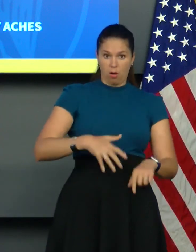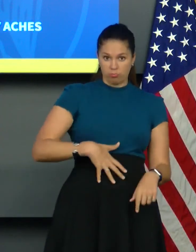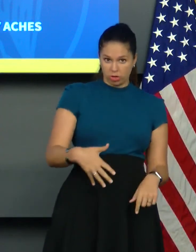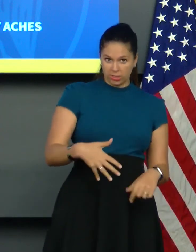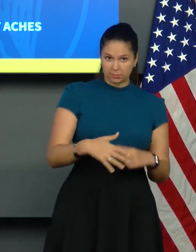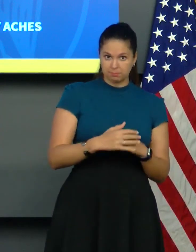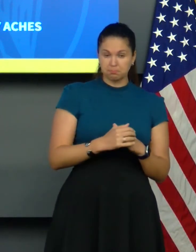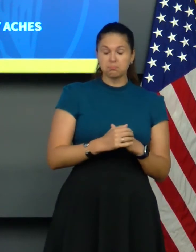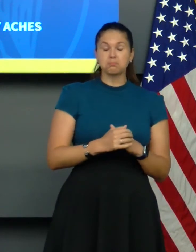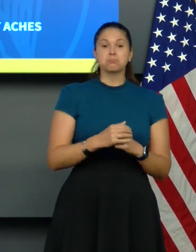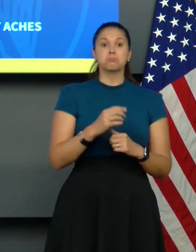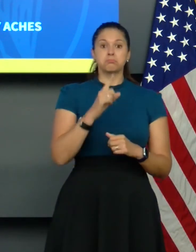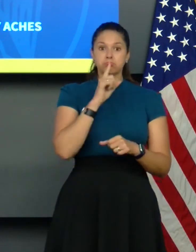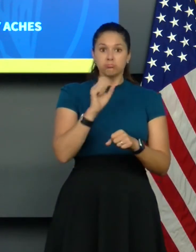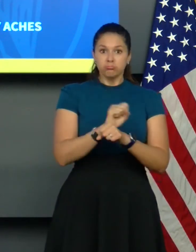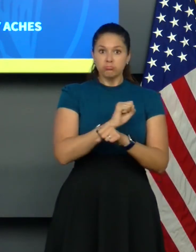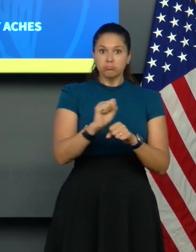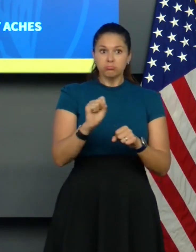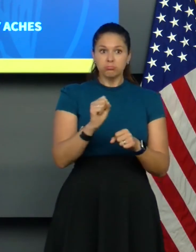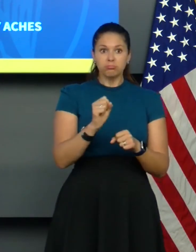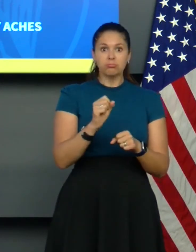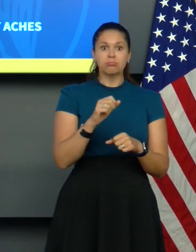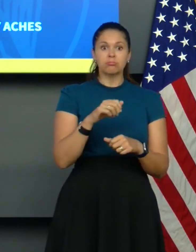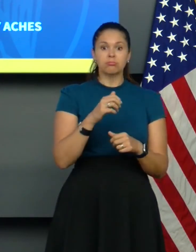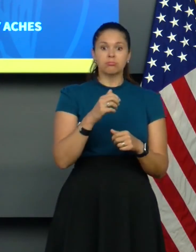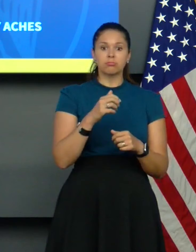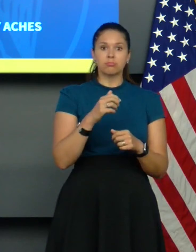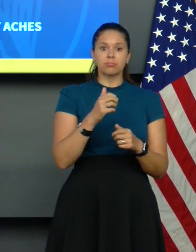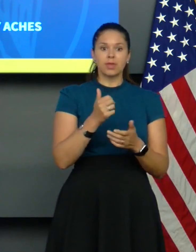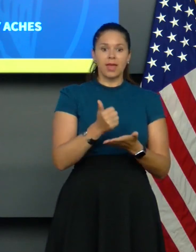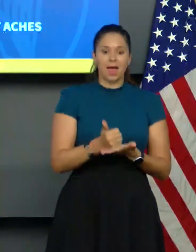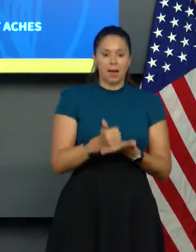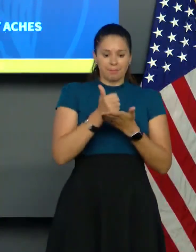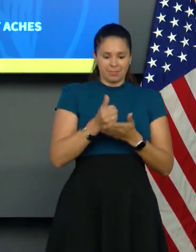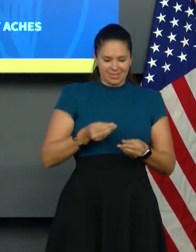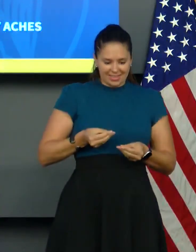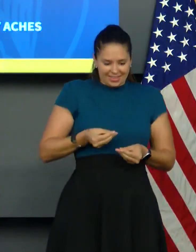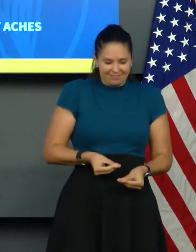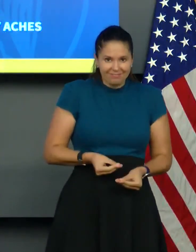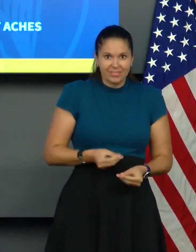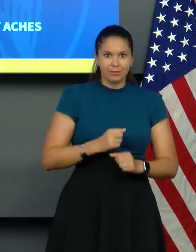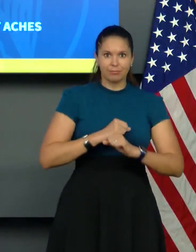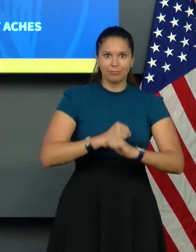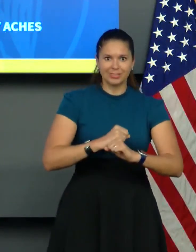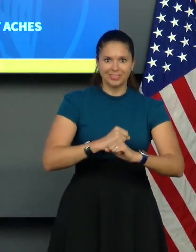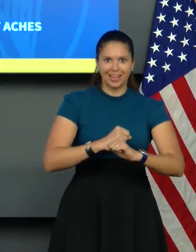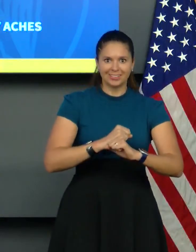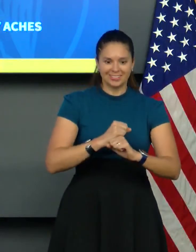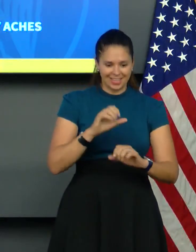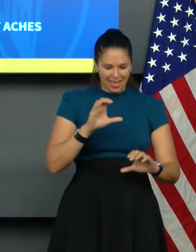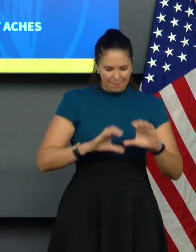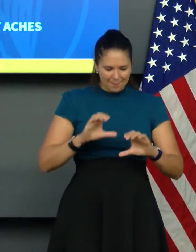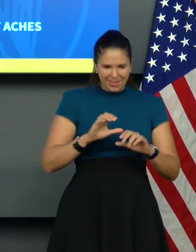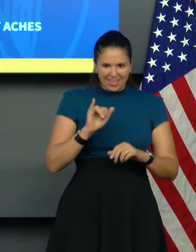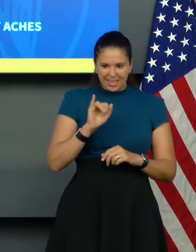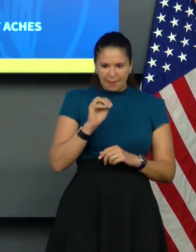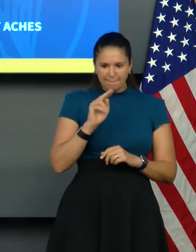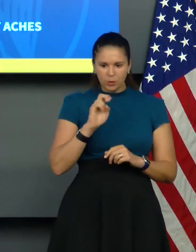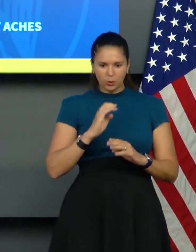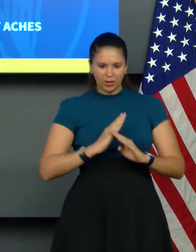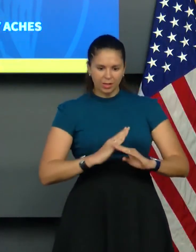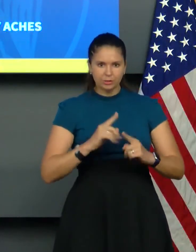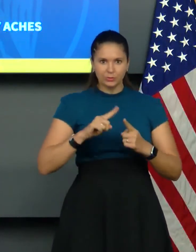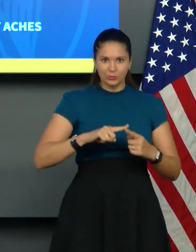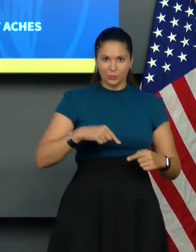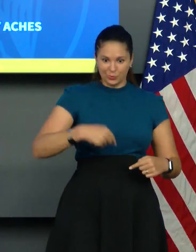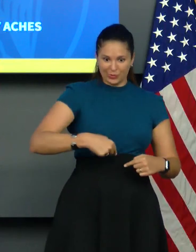pregnant actually help to pass protective immune chemicals to their unborn children that